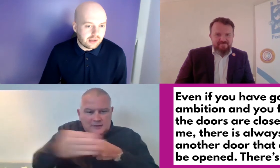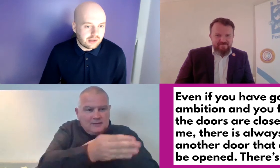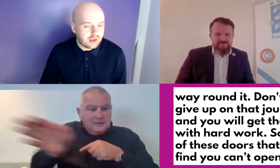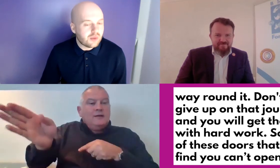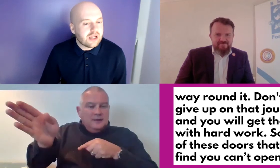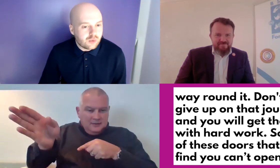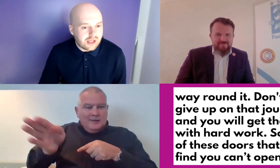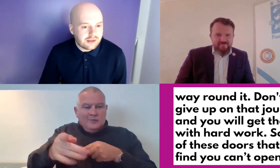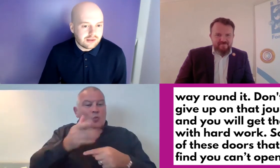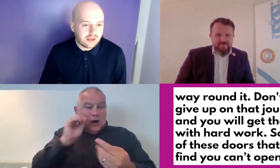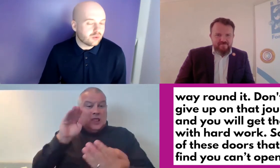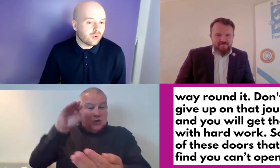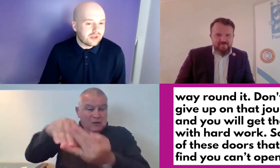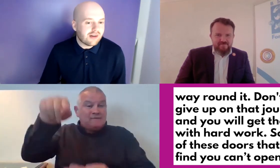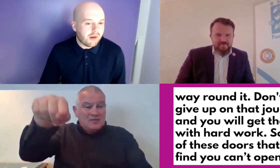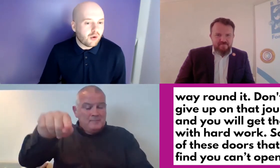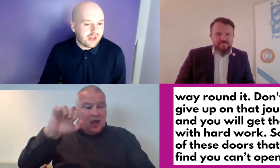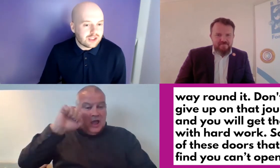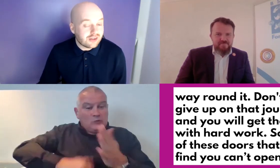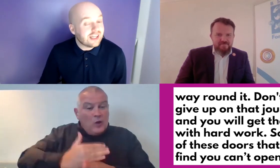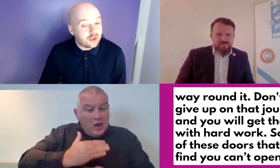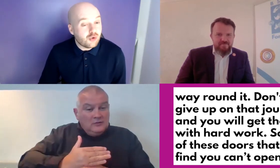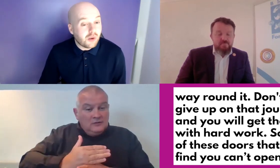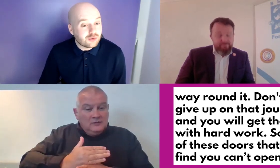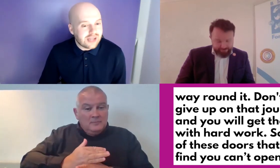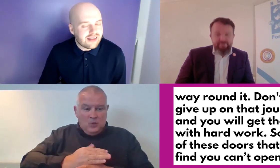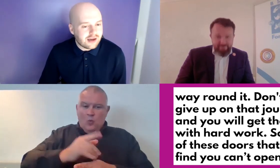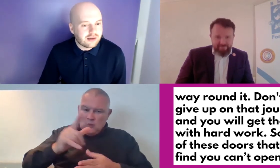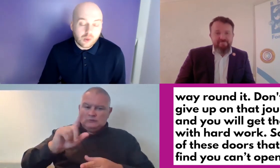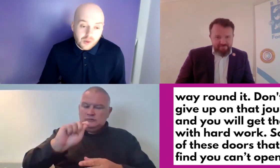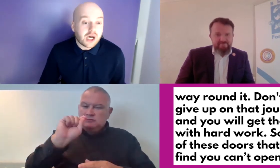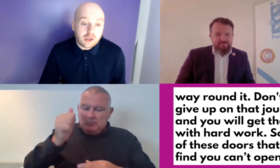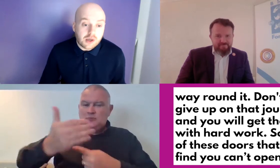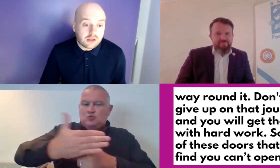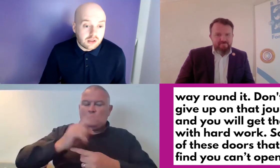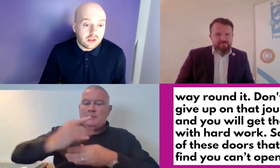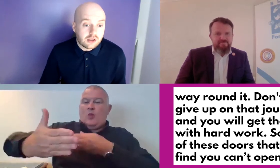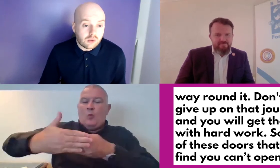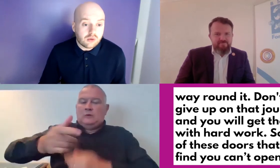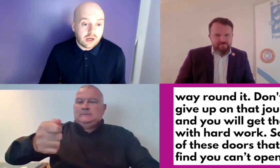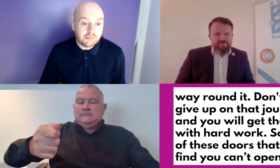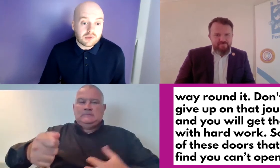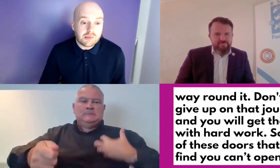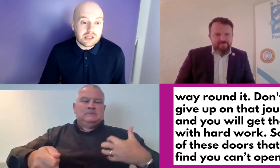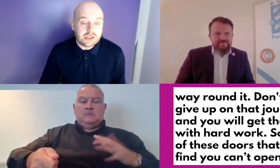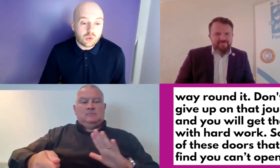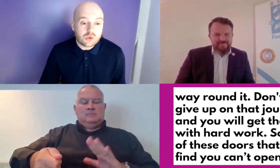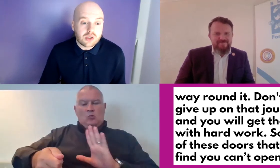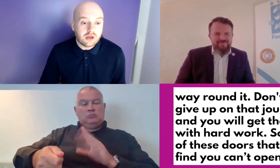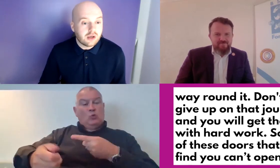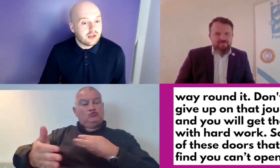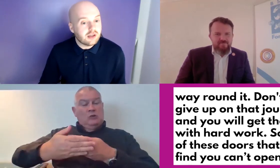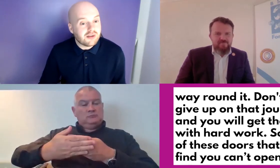opened. There's a way around it. So don't give up on that journey, and you will get there with hard work. Some of these